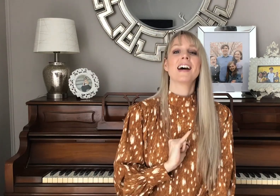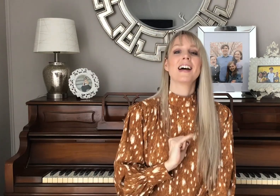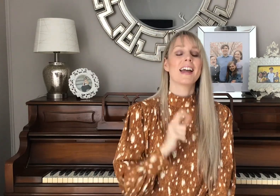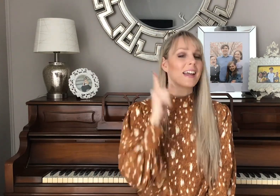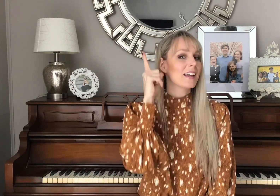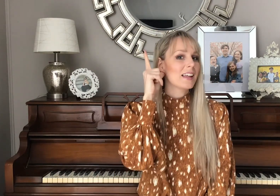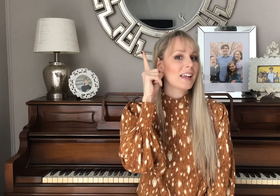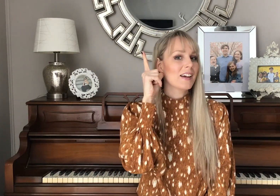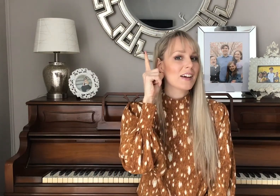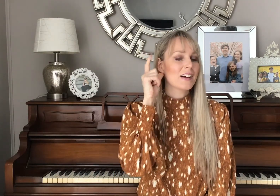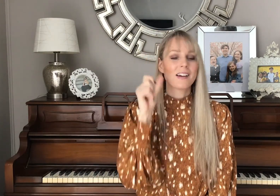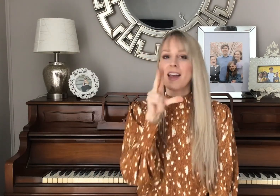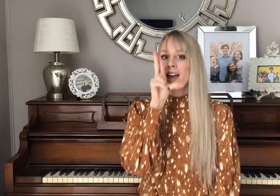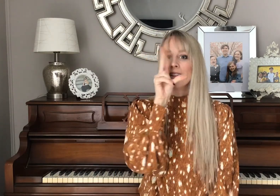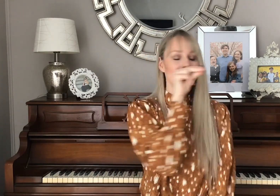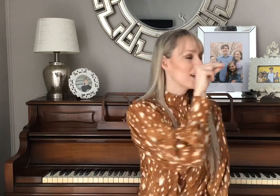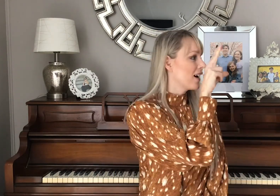I hear duck.